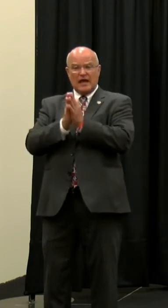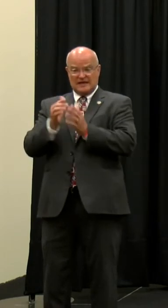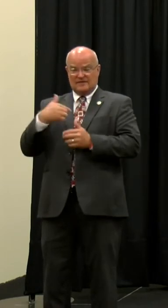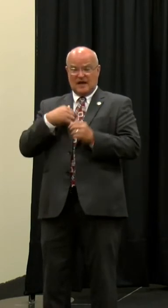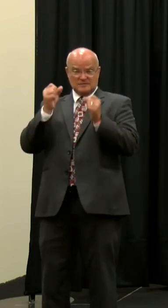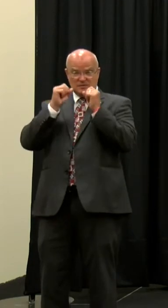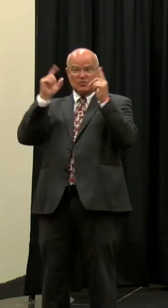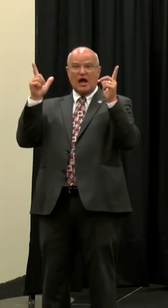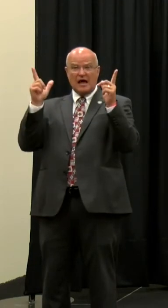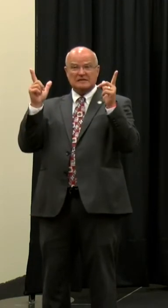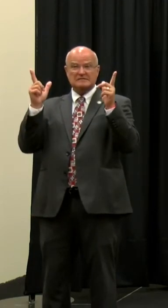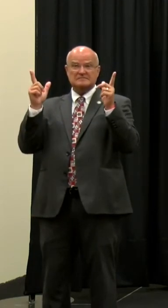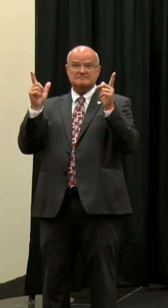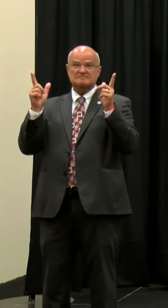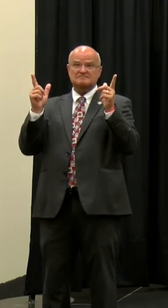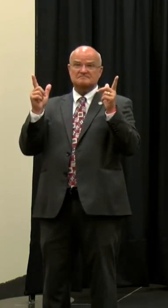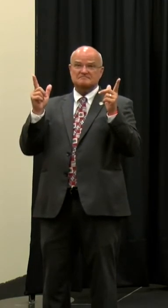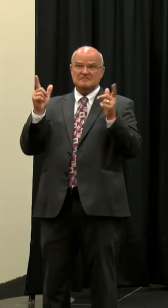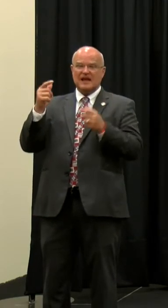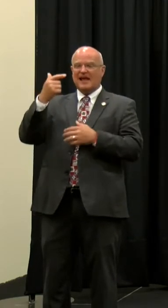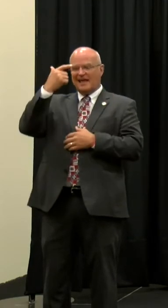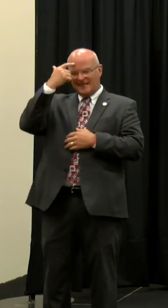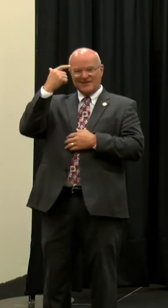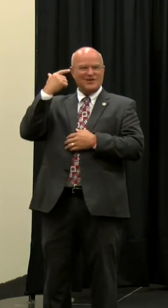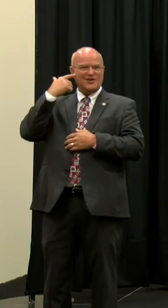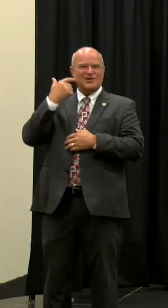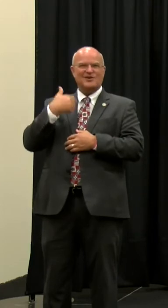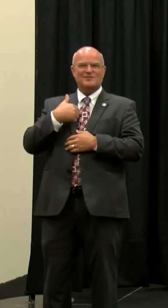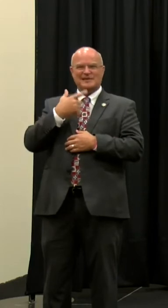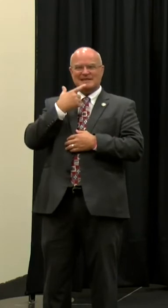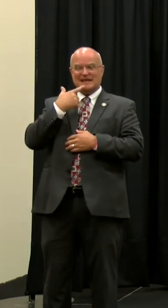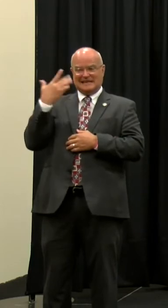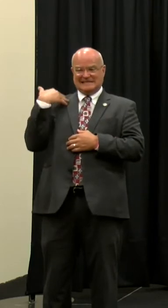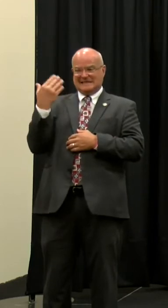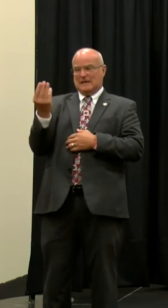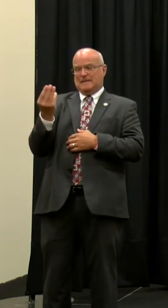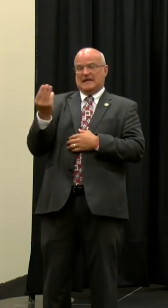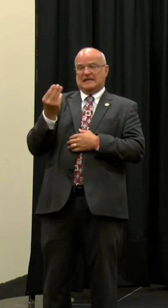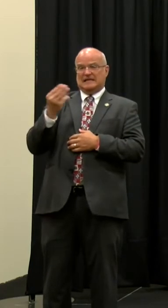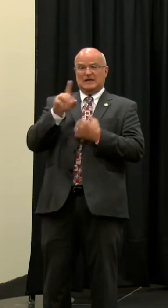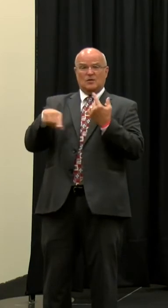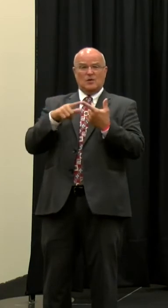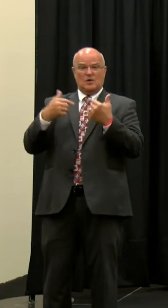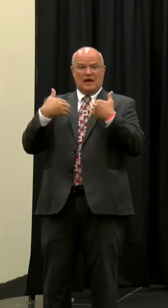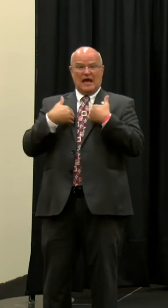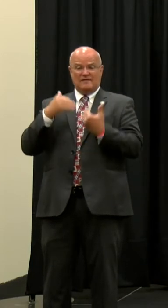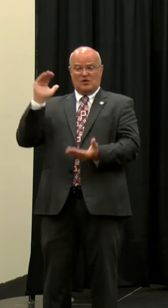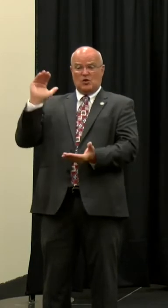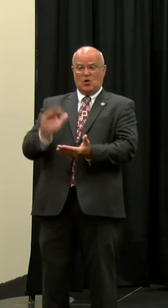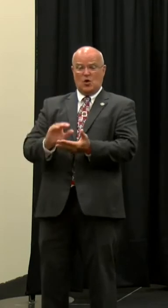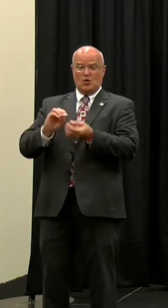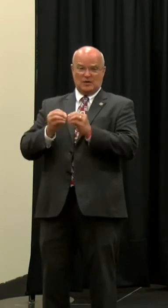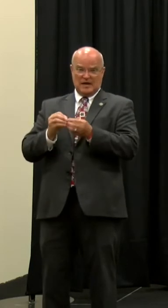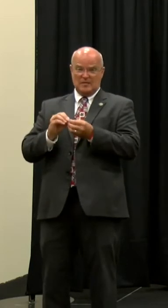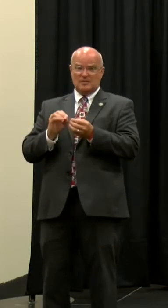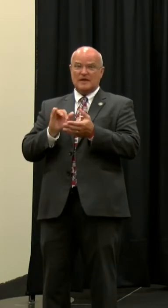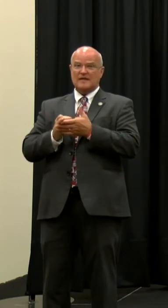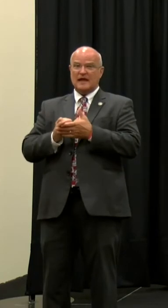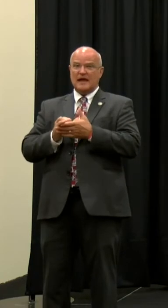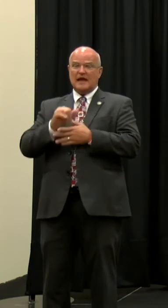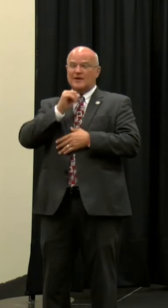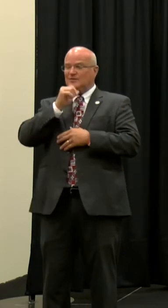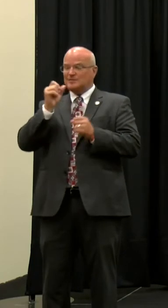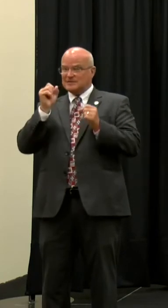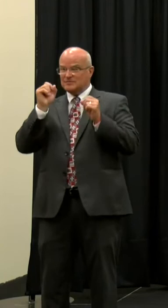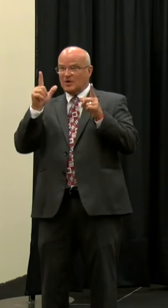I'm surprised by it. I think you heard me say on Monday when we were having very low numbers that I wouldn't